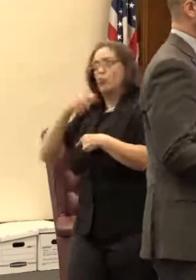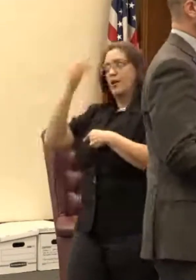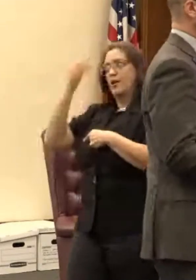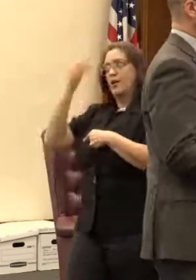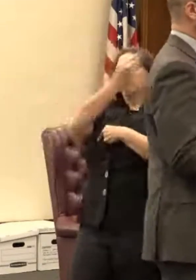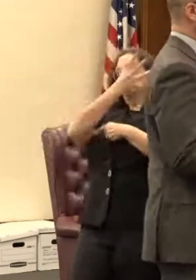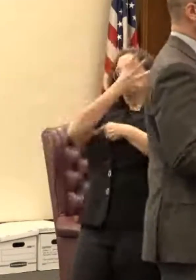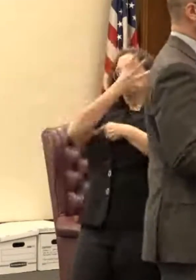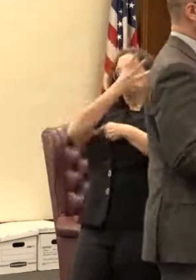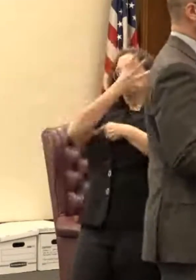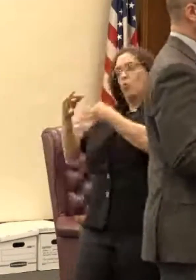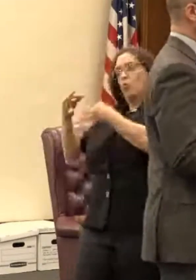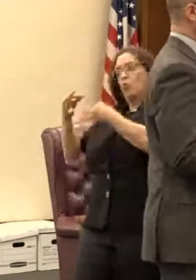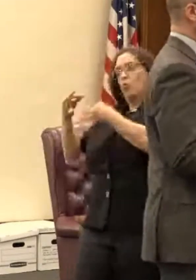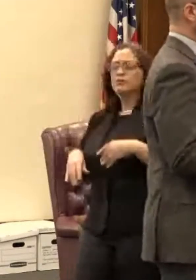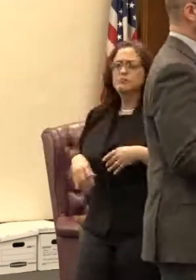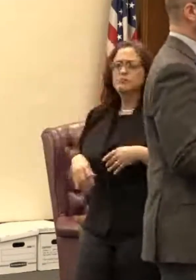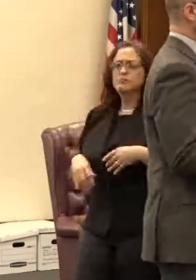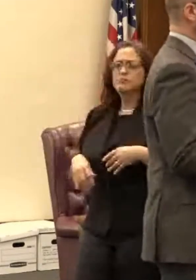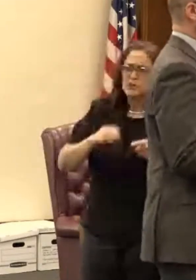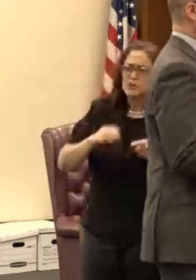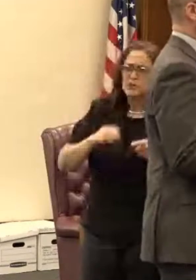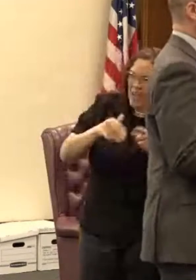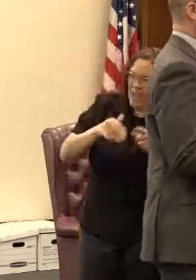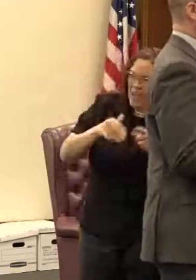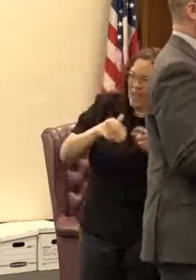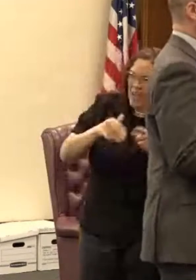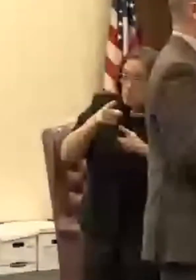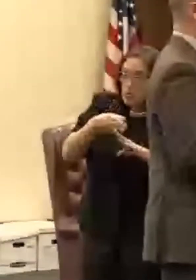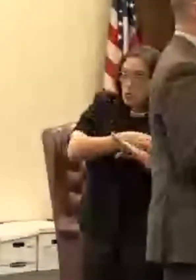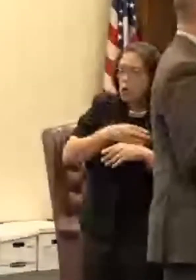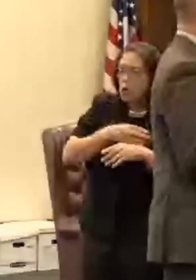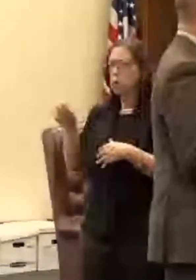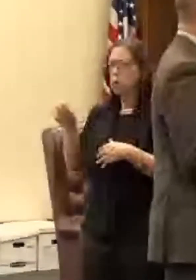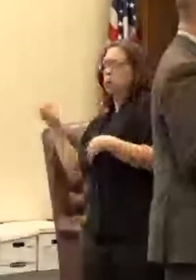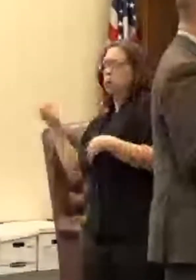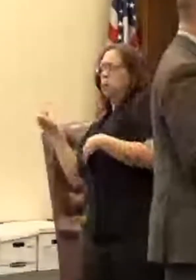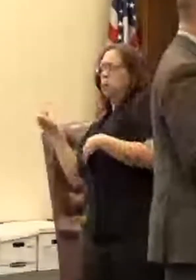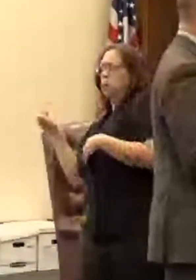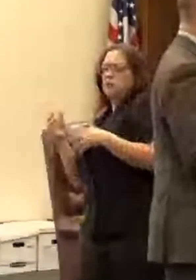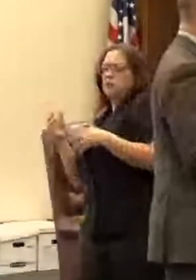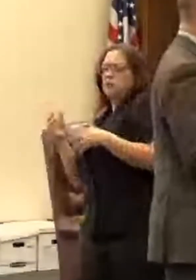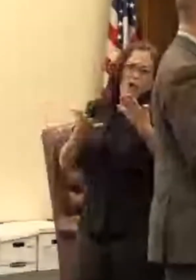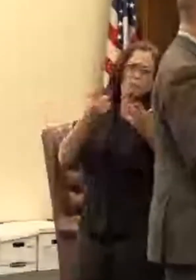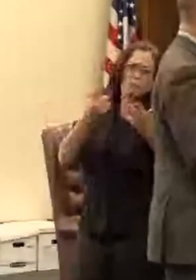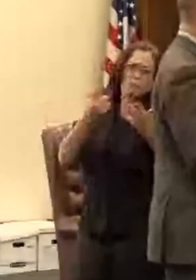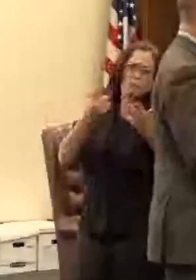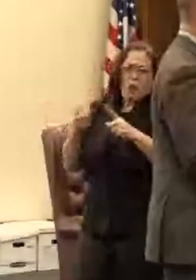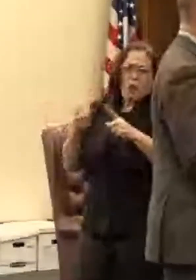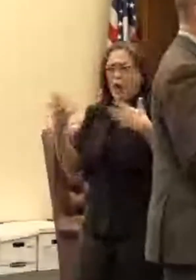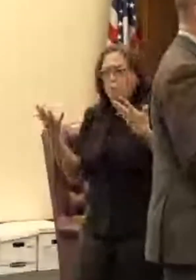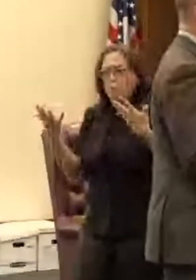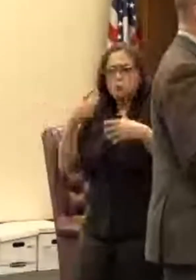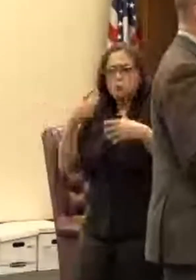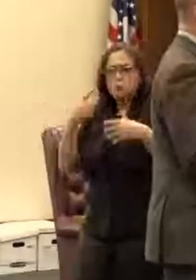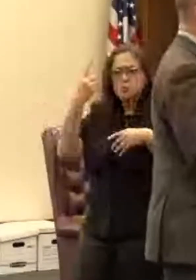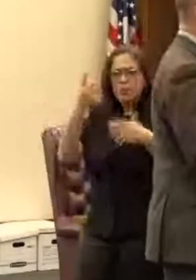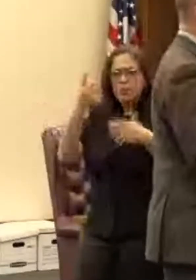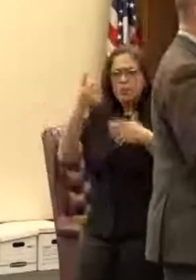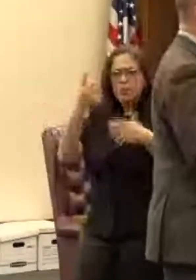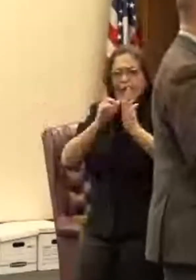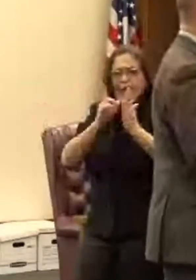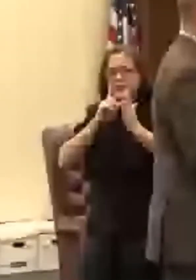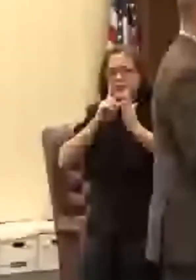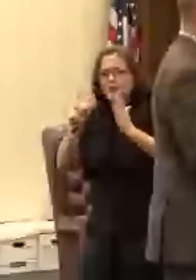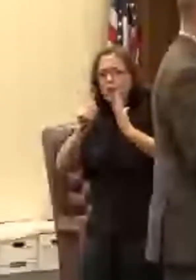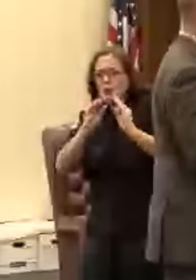yes? Yes. It probably happens not infrequently, someone asking for clarification or someone